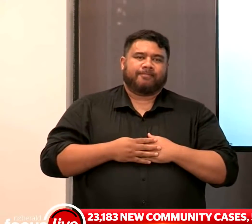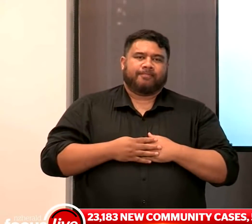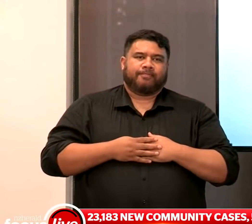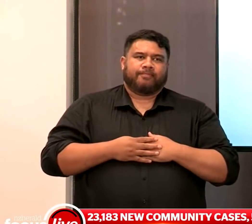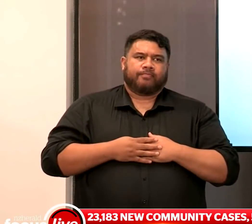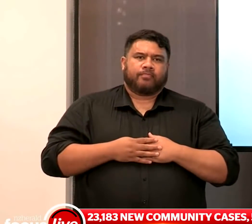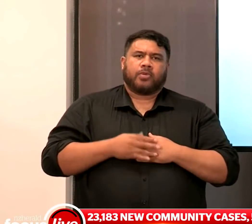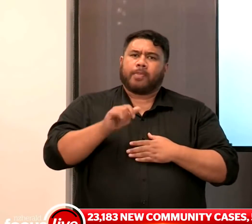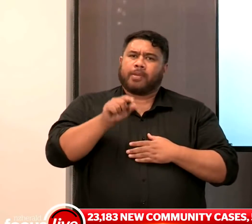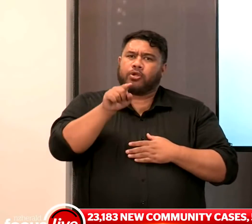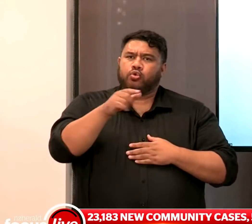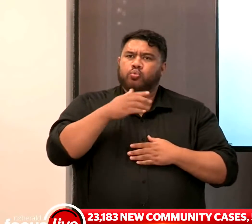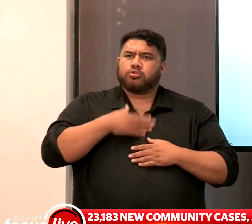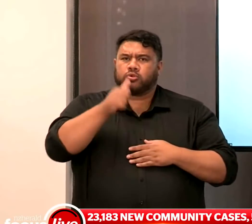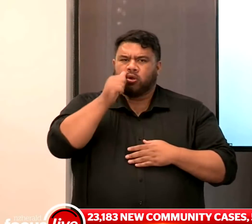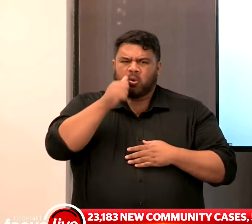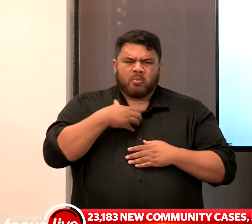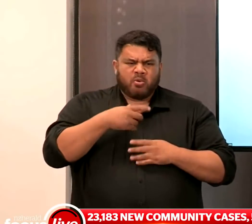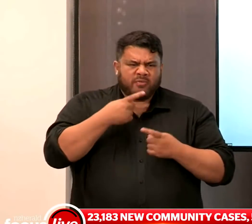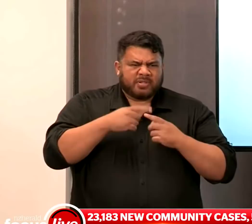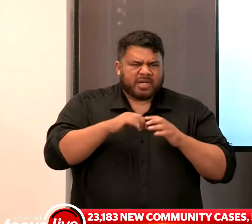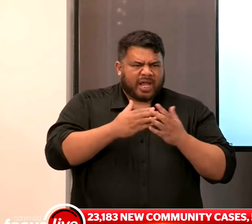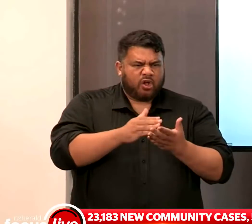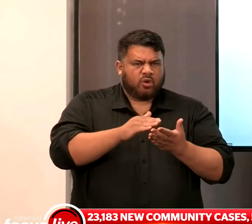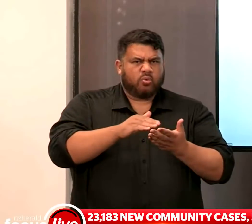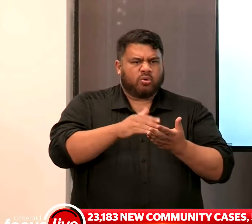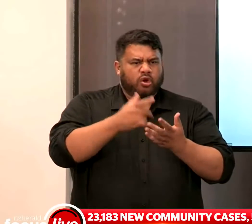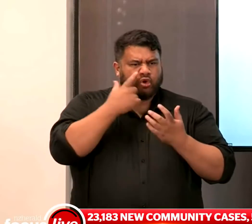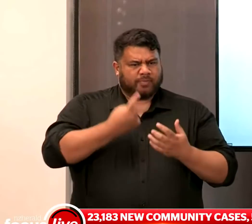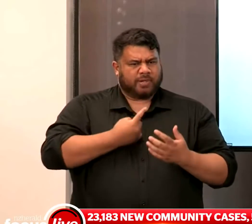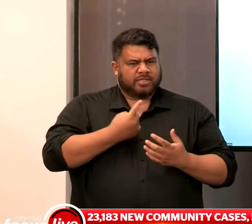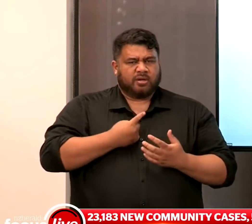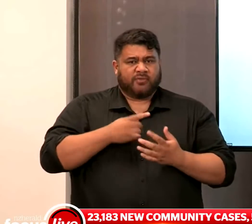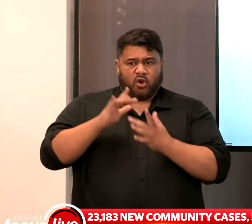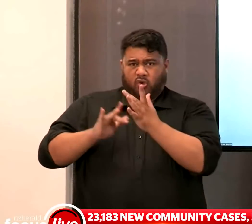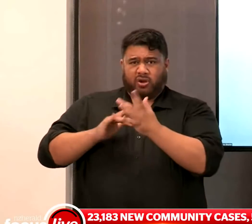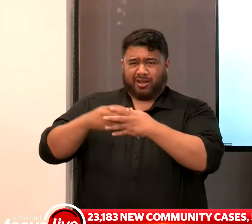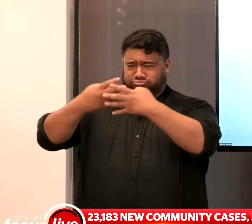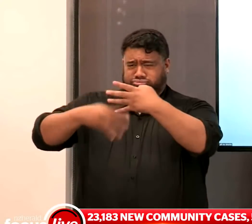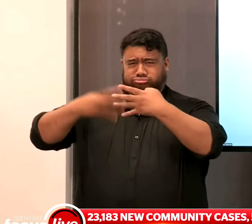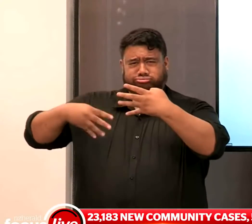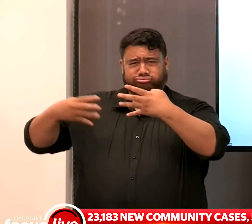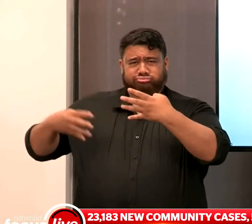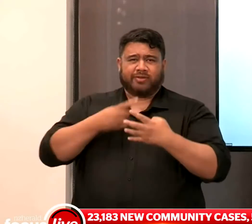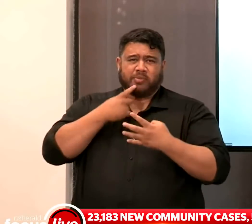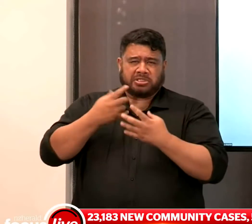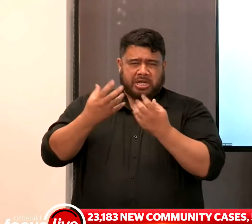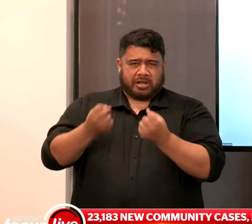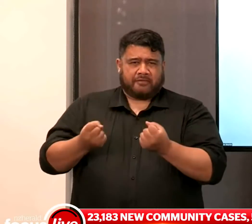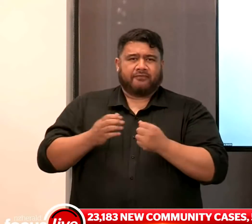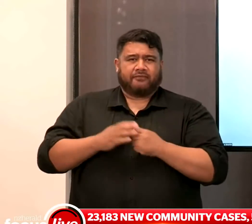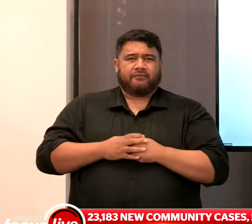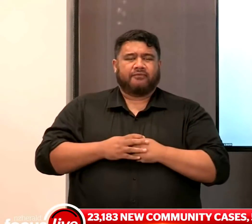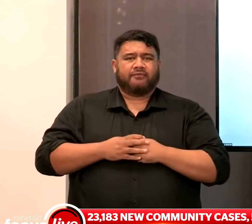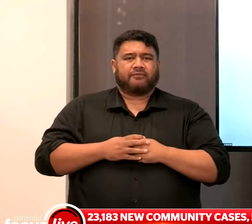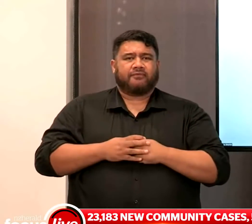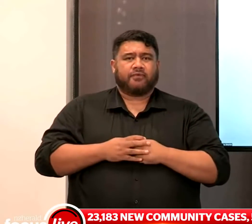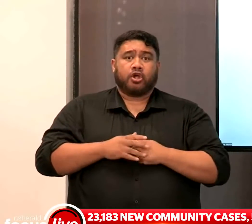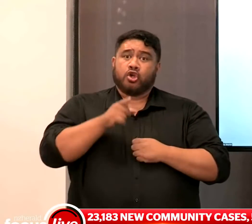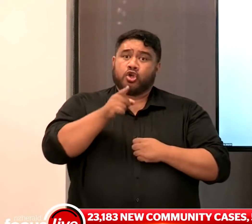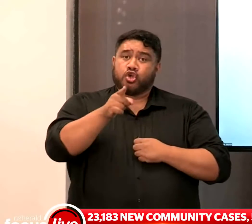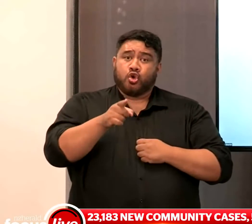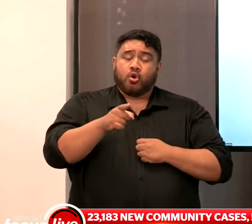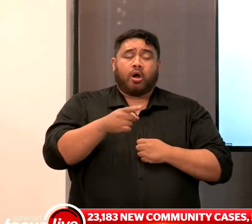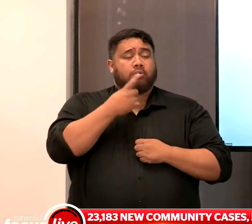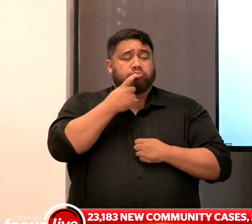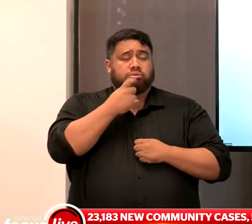Information on how you can look after yourself is available online, and we'd really like to encourage those who are able to